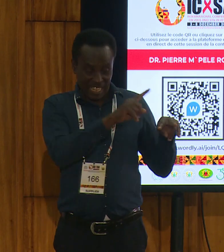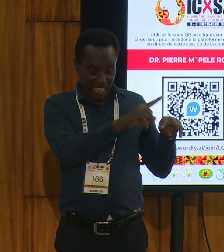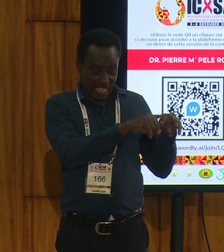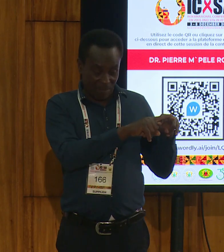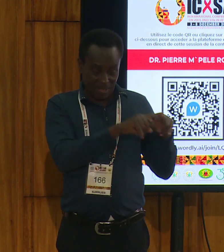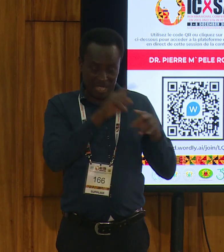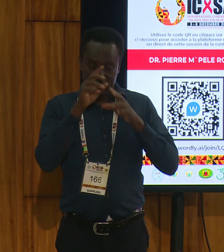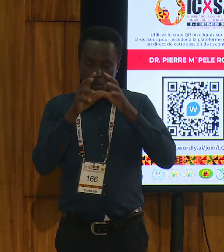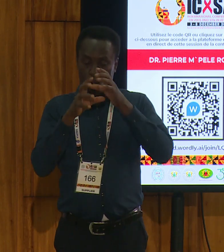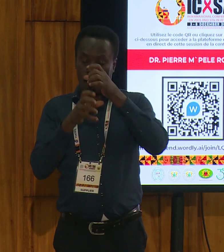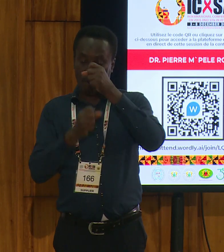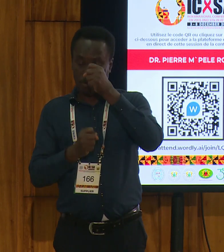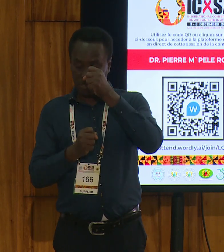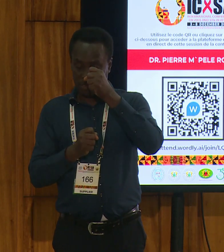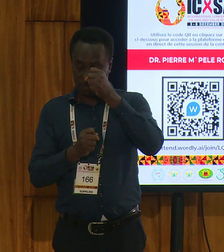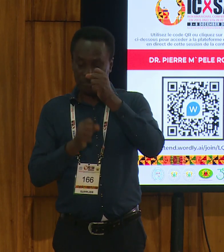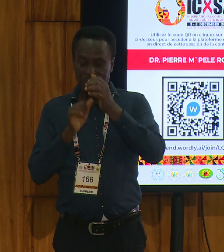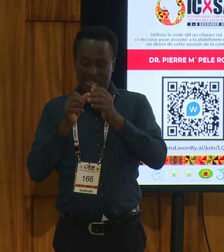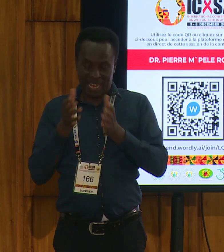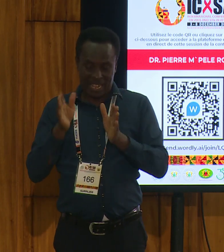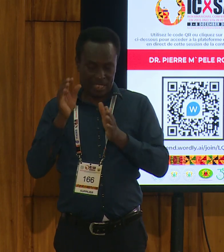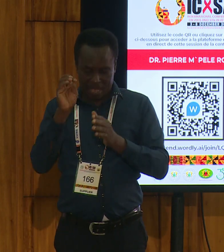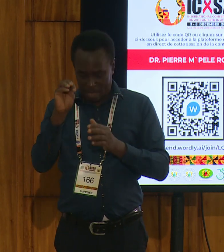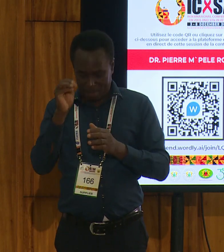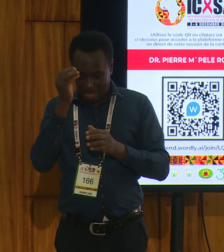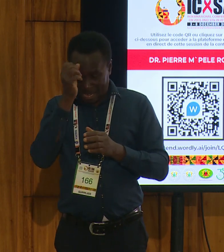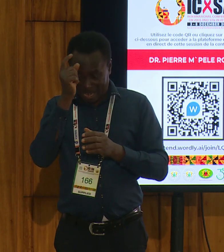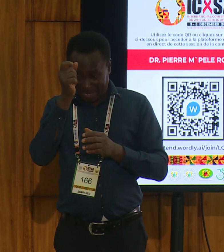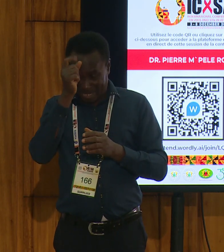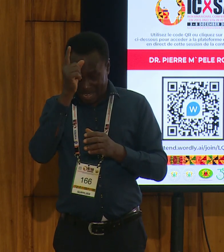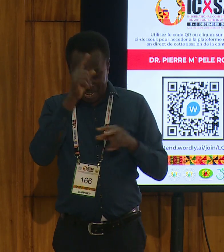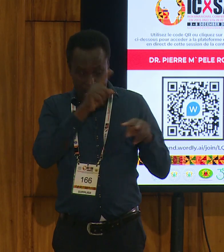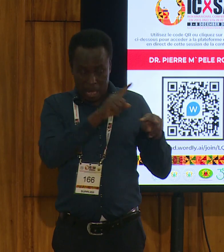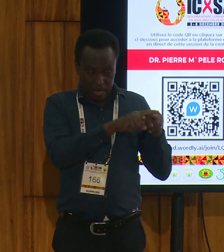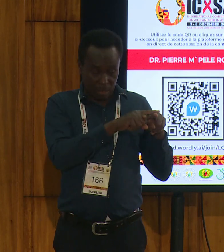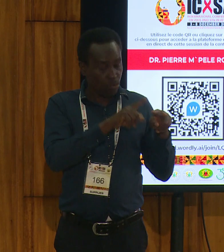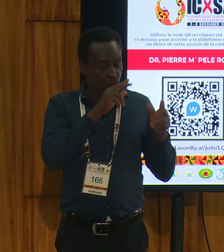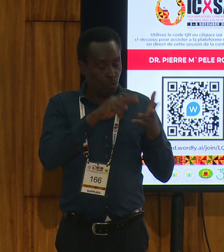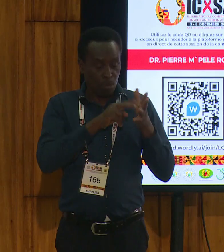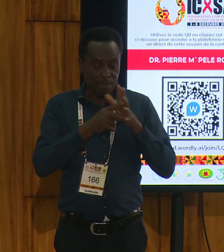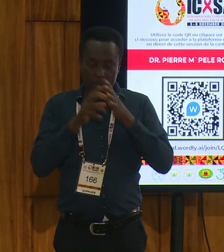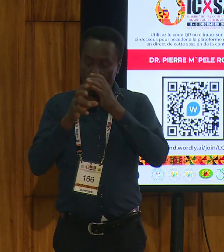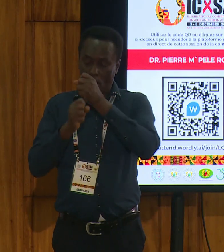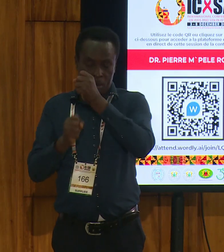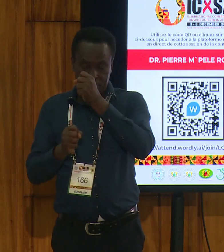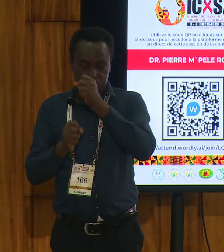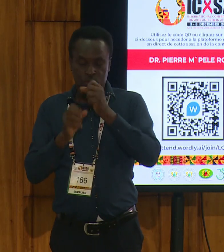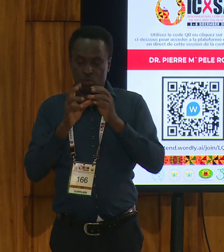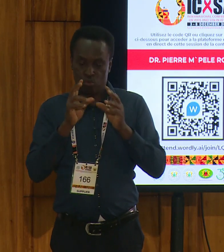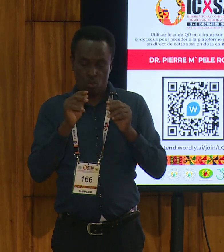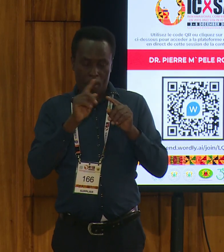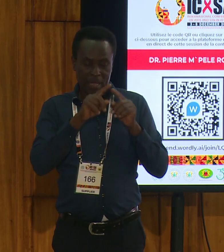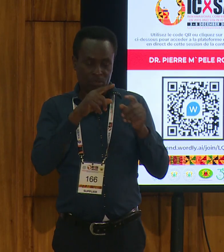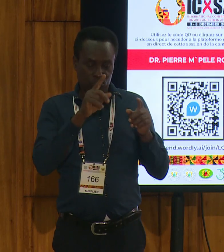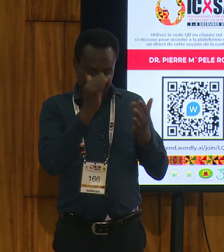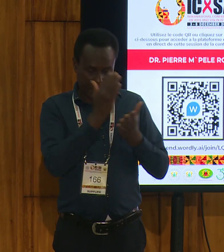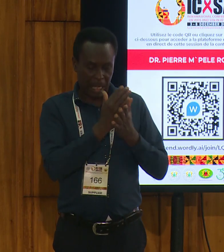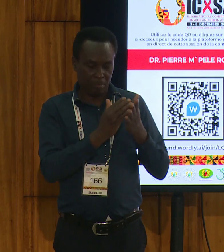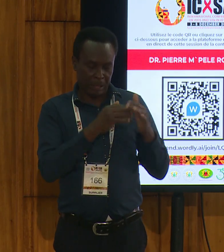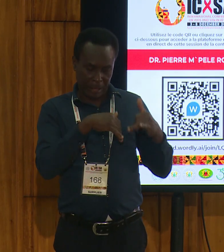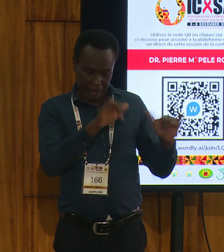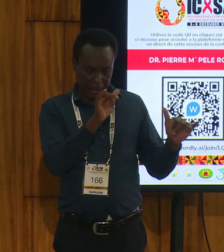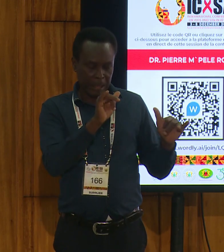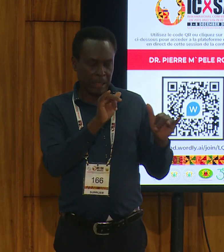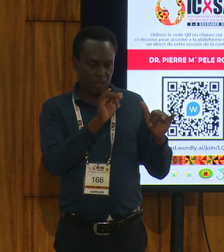make them understand that HIV doesn't mean AIDS, and that we can do something about that, and that we can